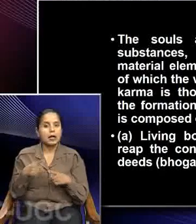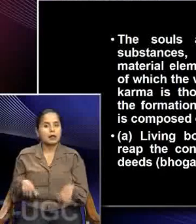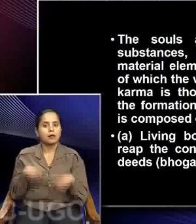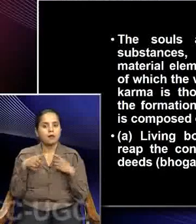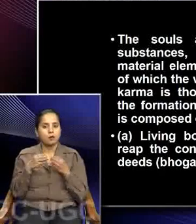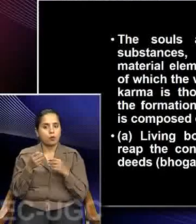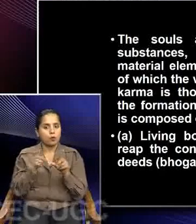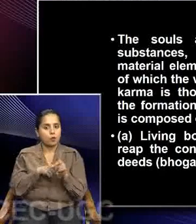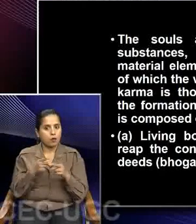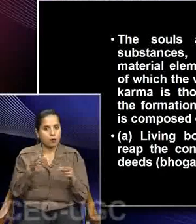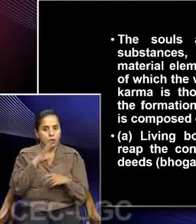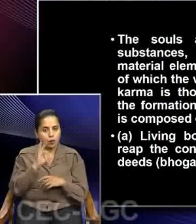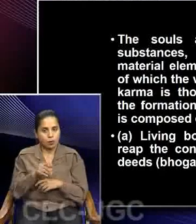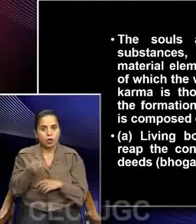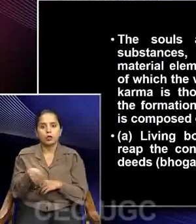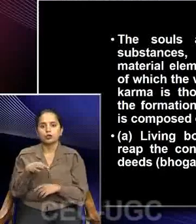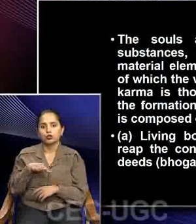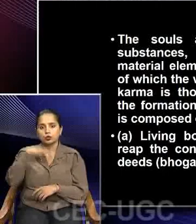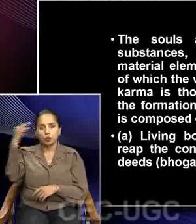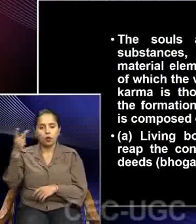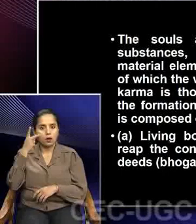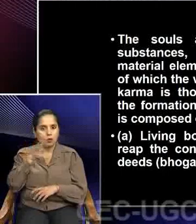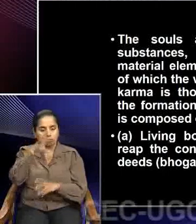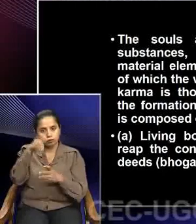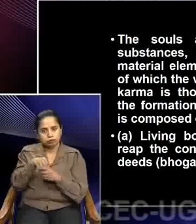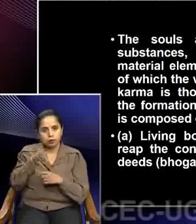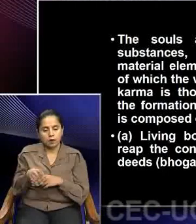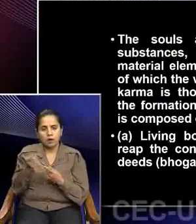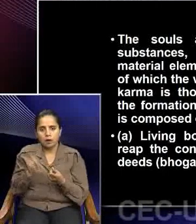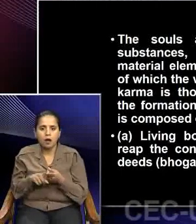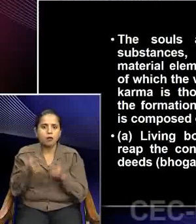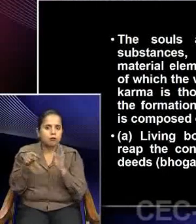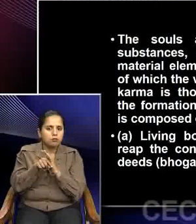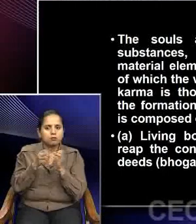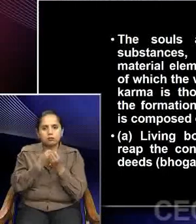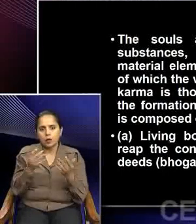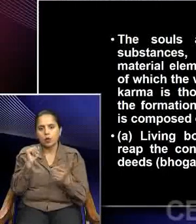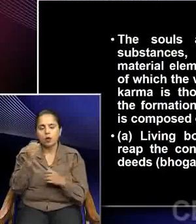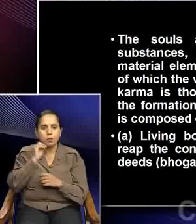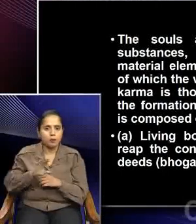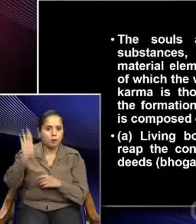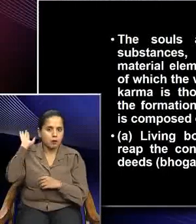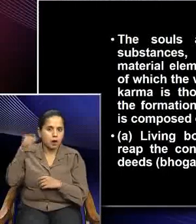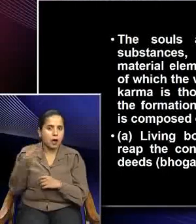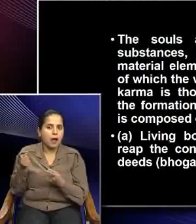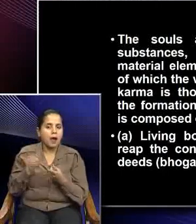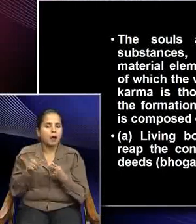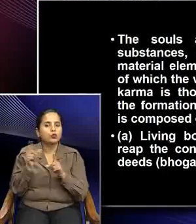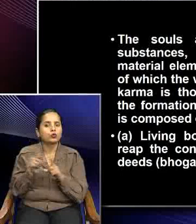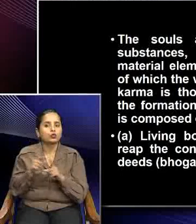bodies, wherein the soul reaps the consequences of their past deeds.